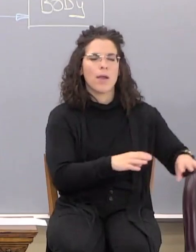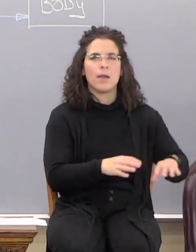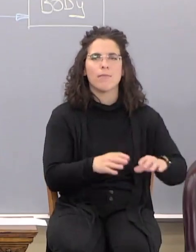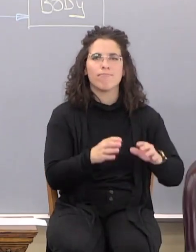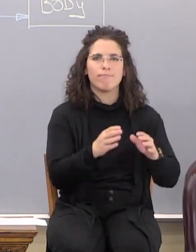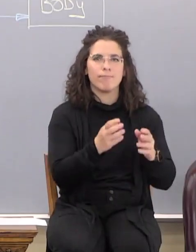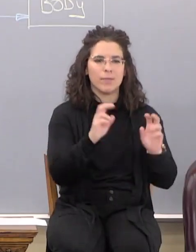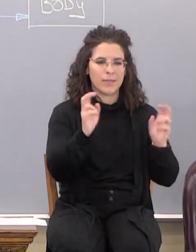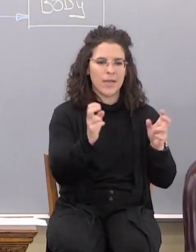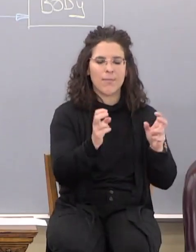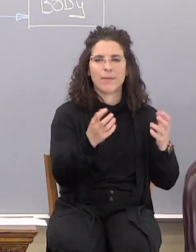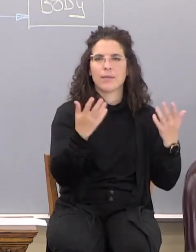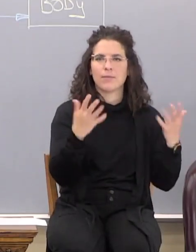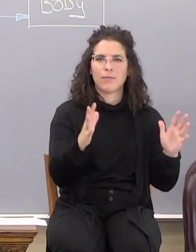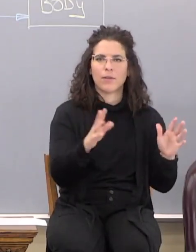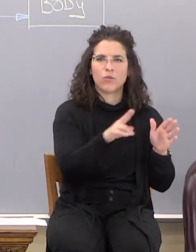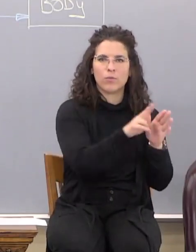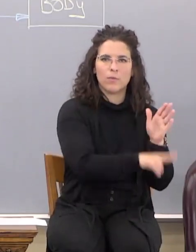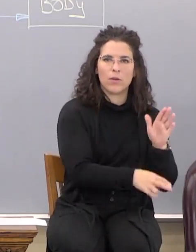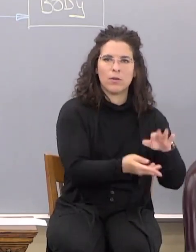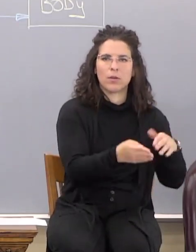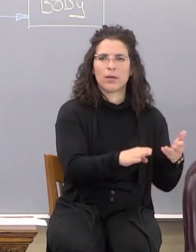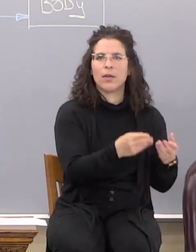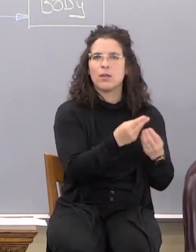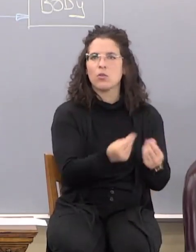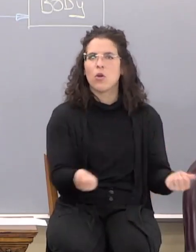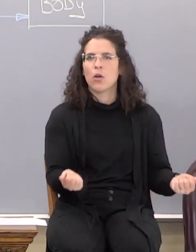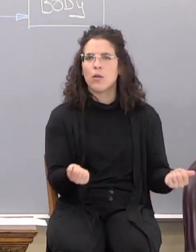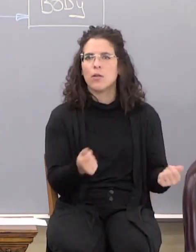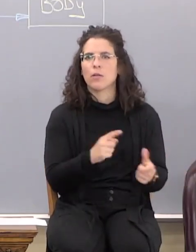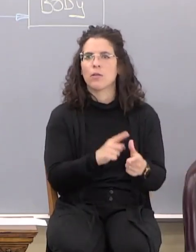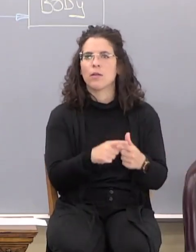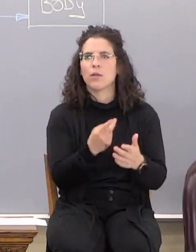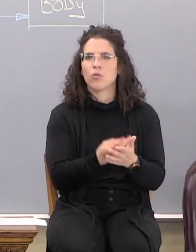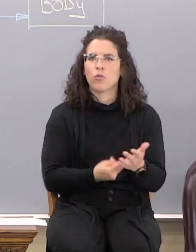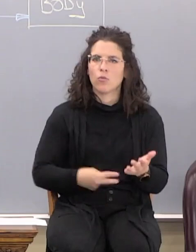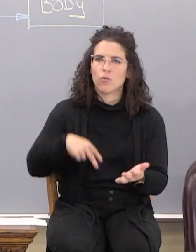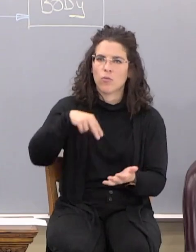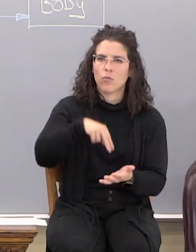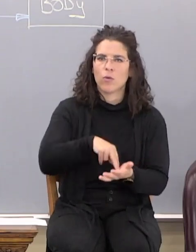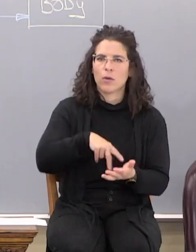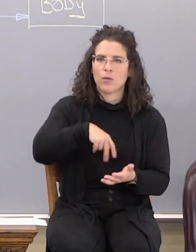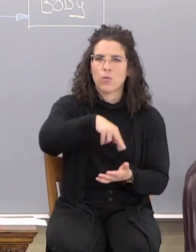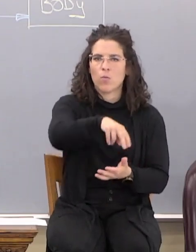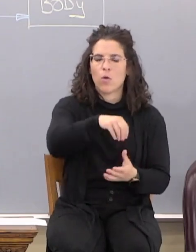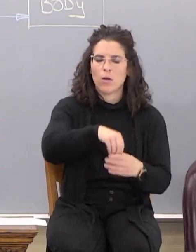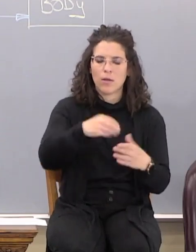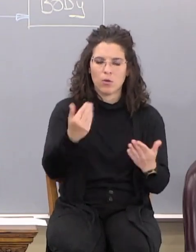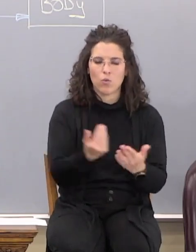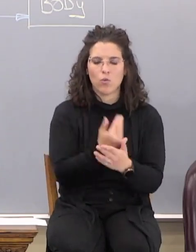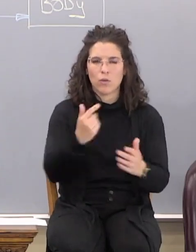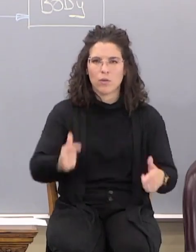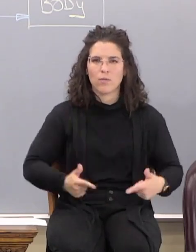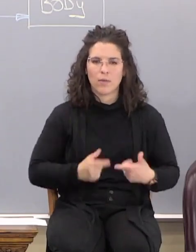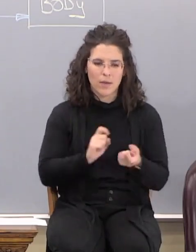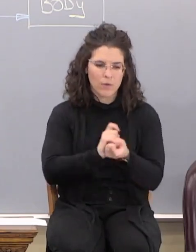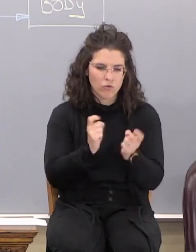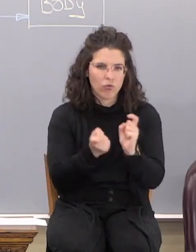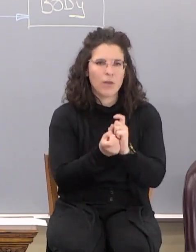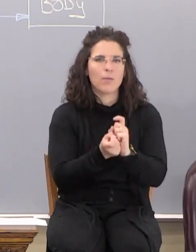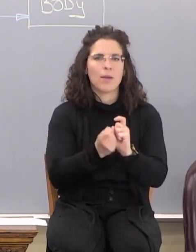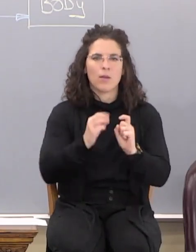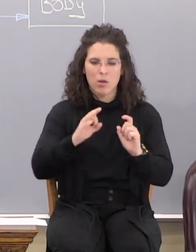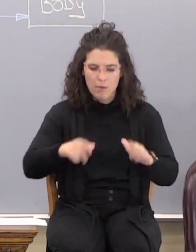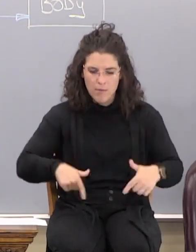is settled. We buried him. He's dead and gone. Then you've been raised to walk in newness. You have a transformation of